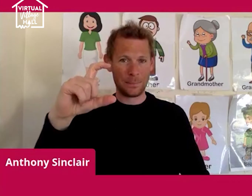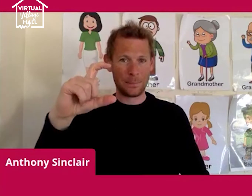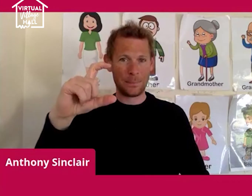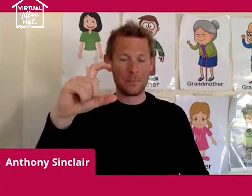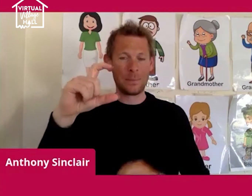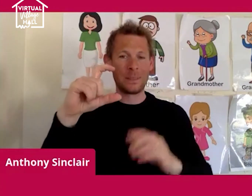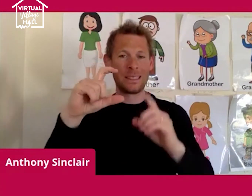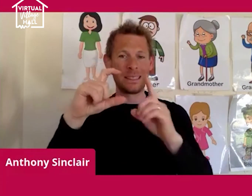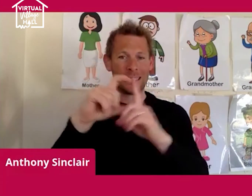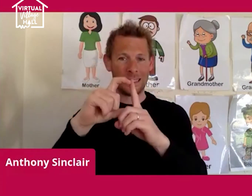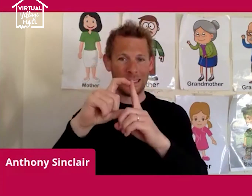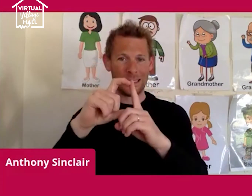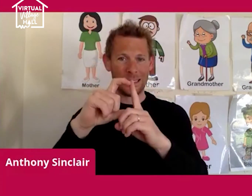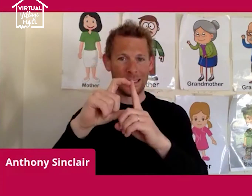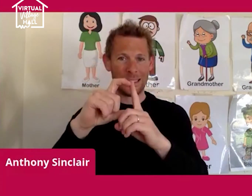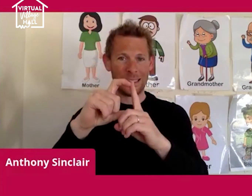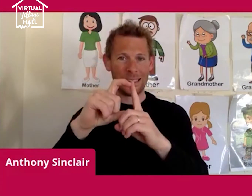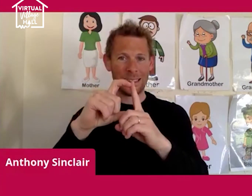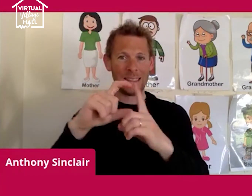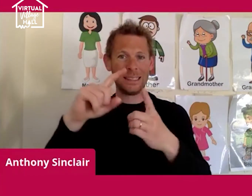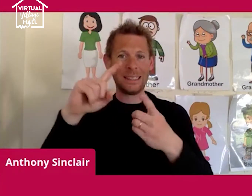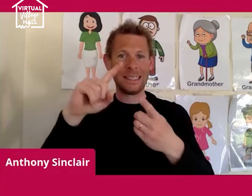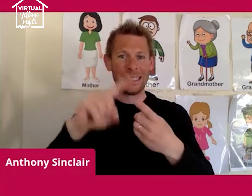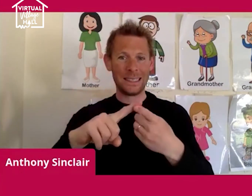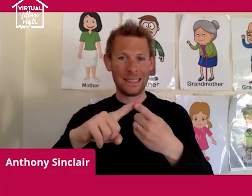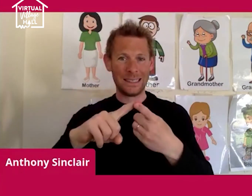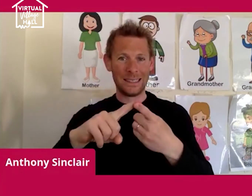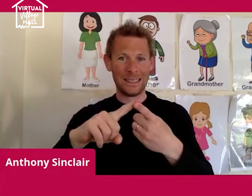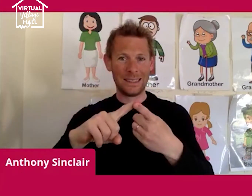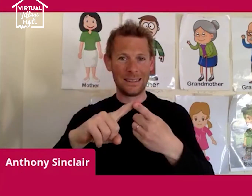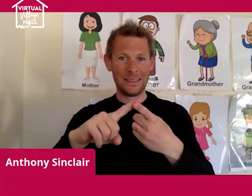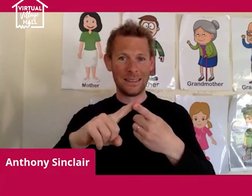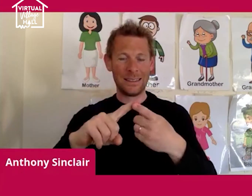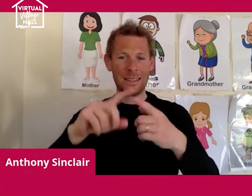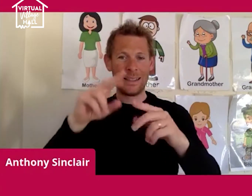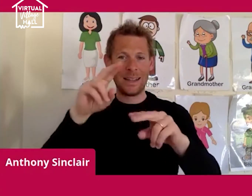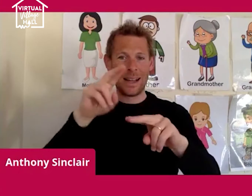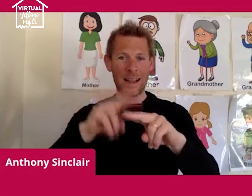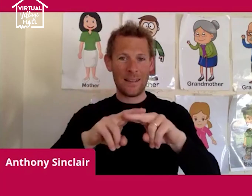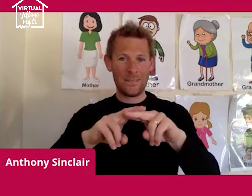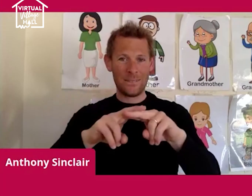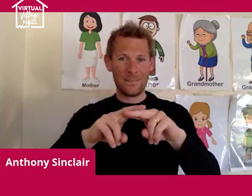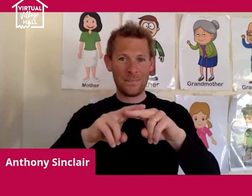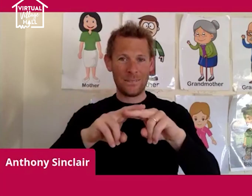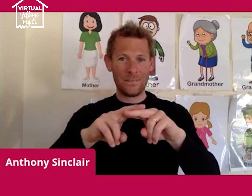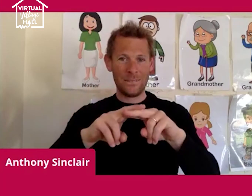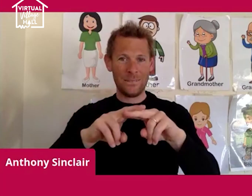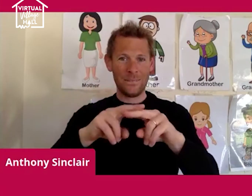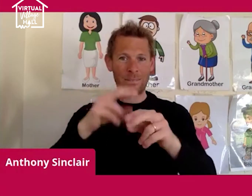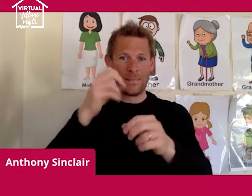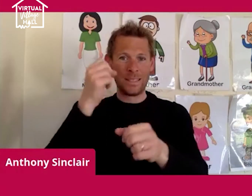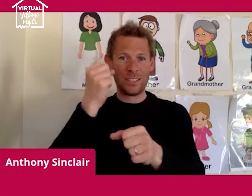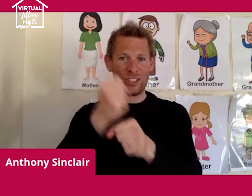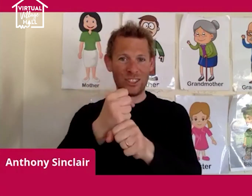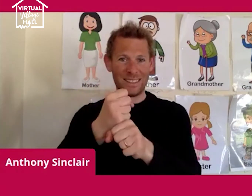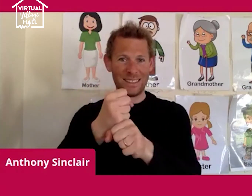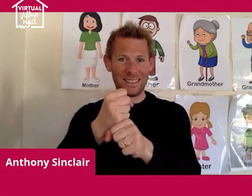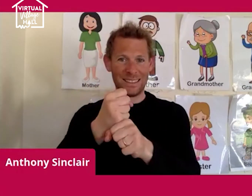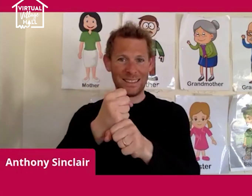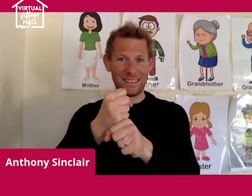C, D, E, F, G,